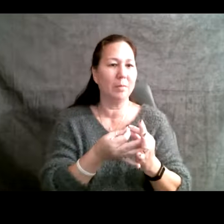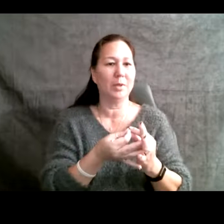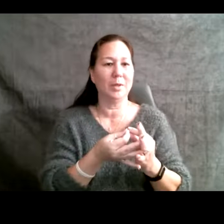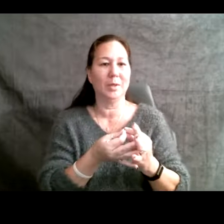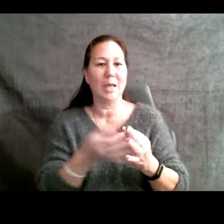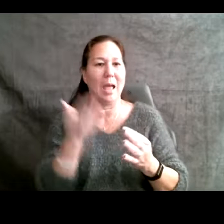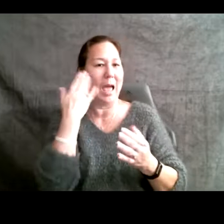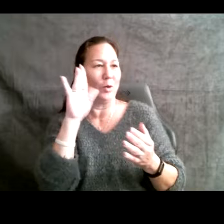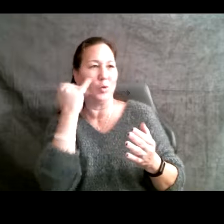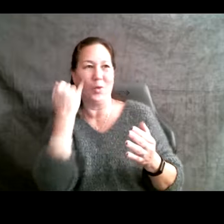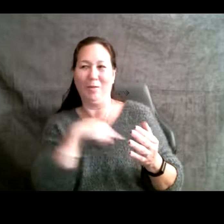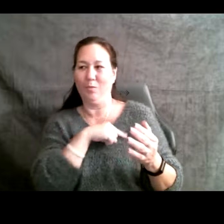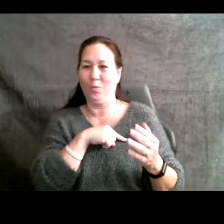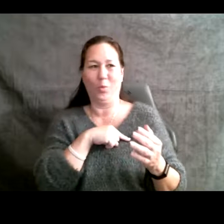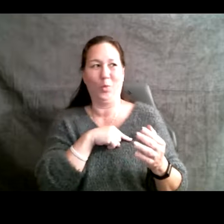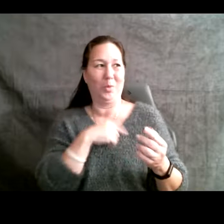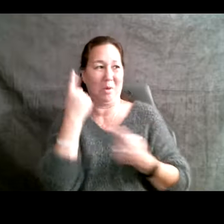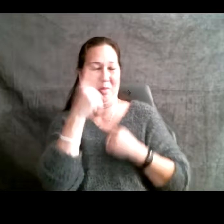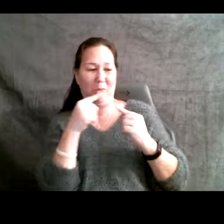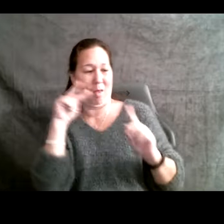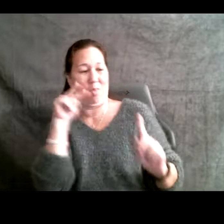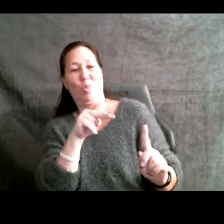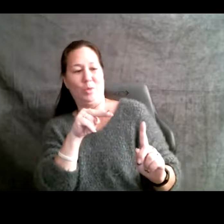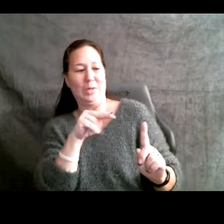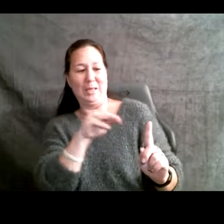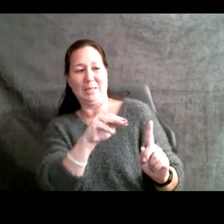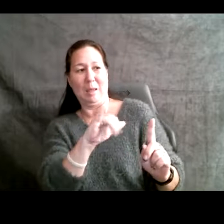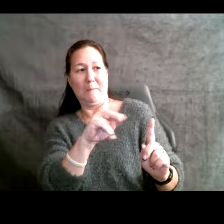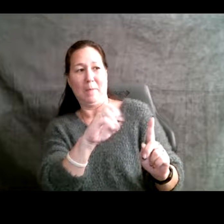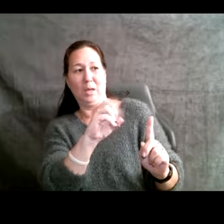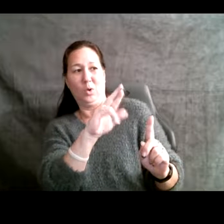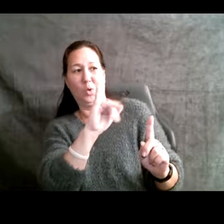minority or a sovereign nation or not, I guess. So yeah.